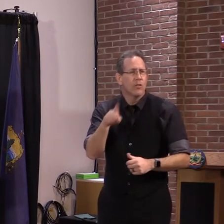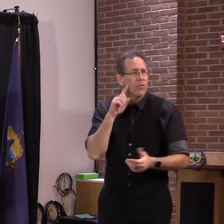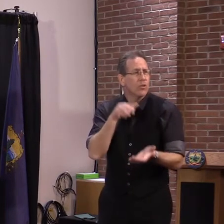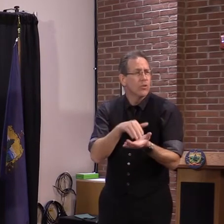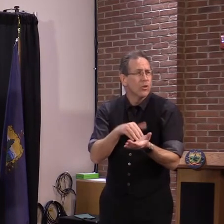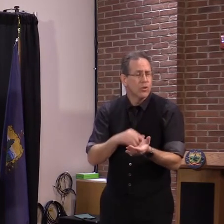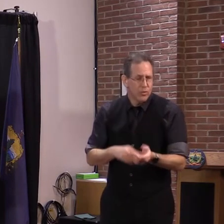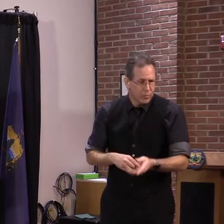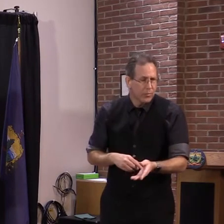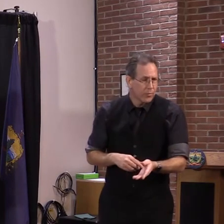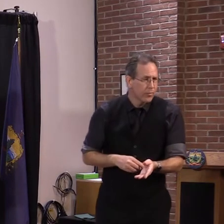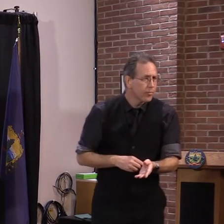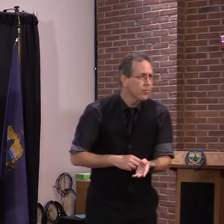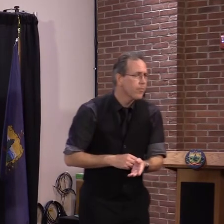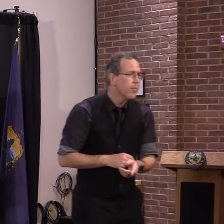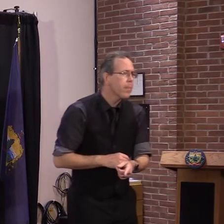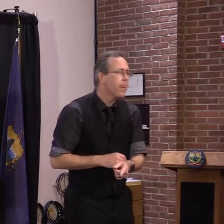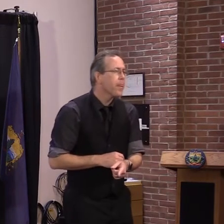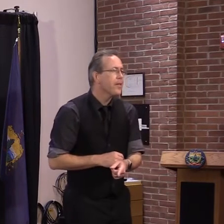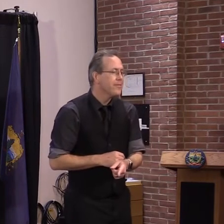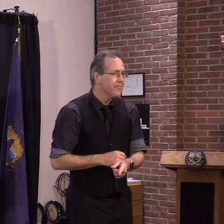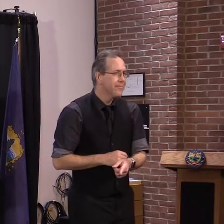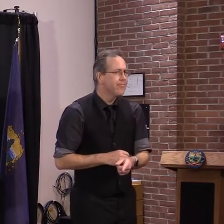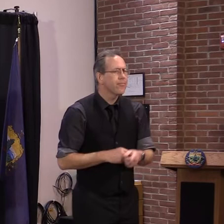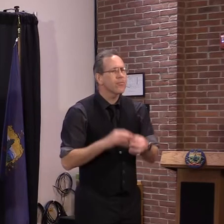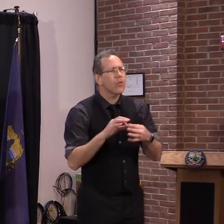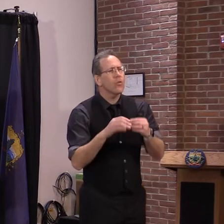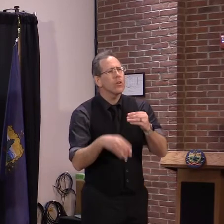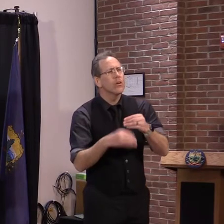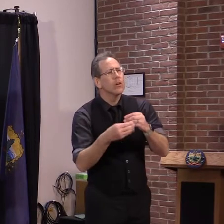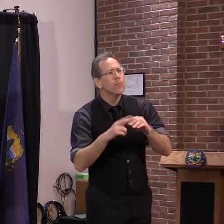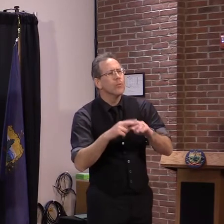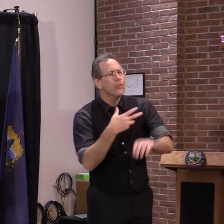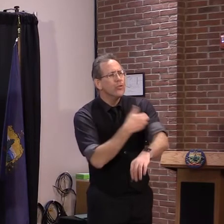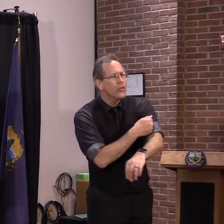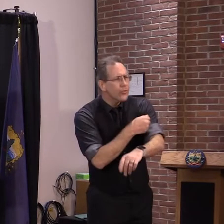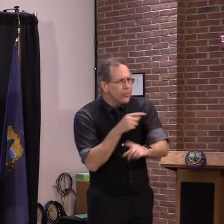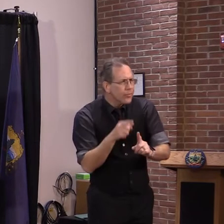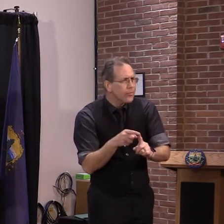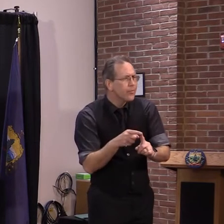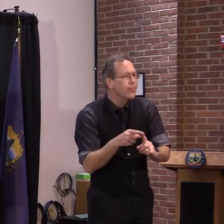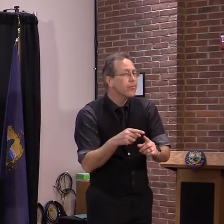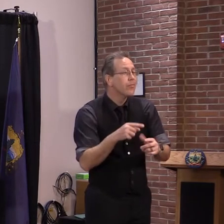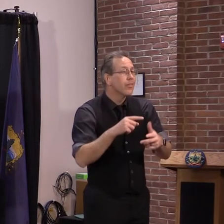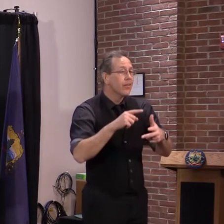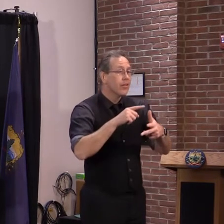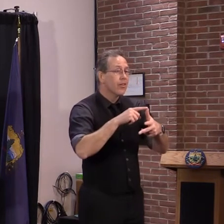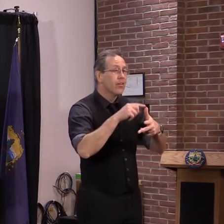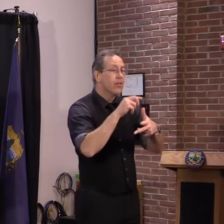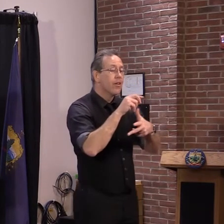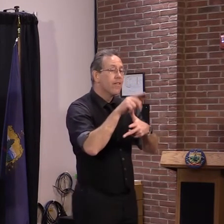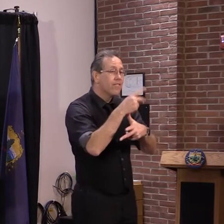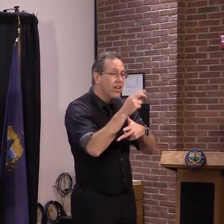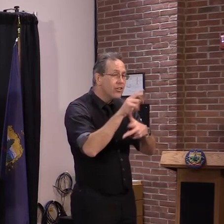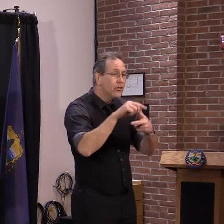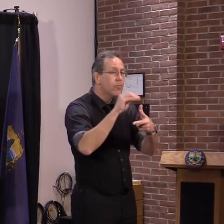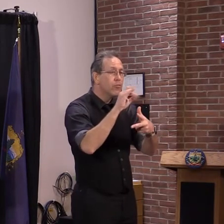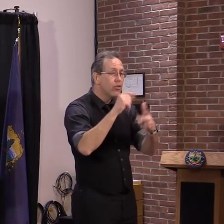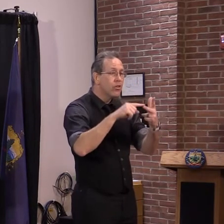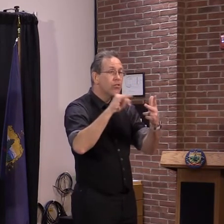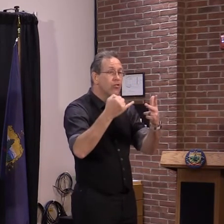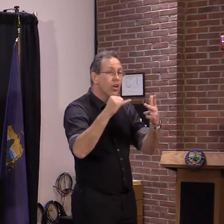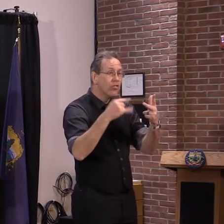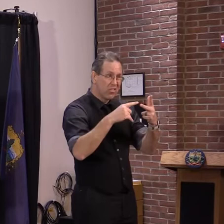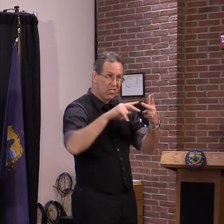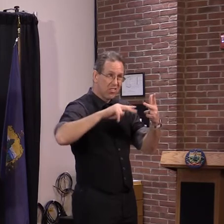Boosters, somebody who got two doses of the Johnson & Johnson, is there any eligibility or need for them to consider